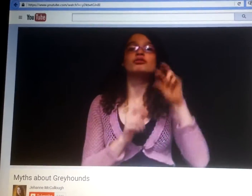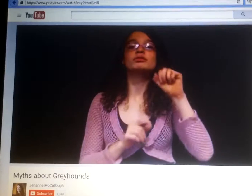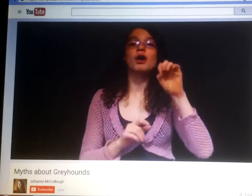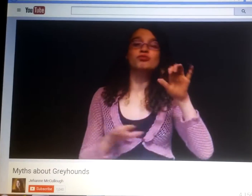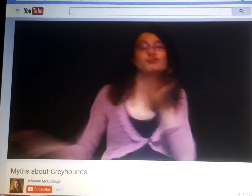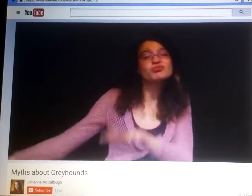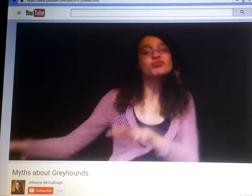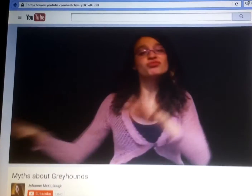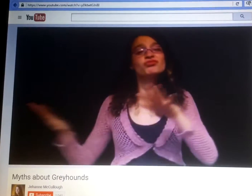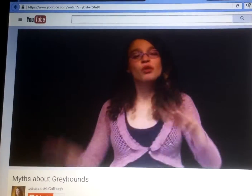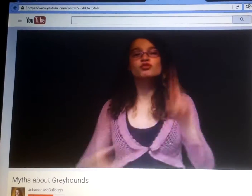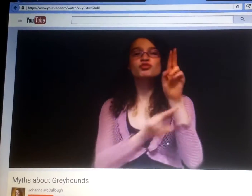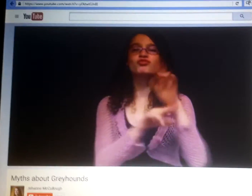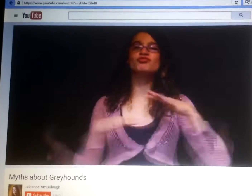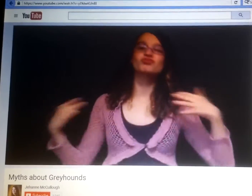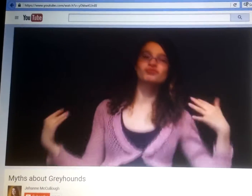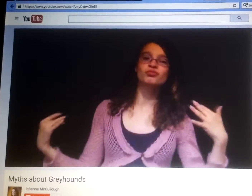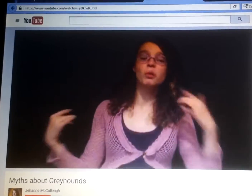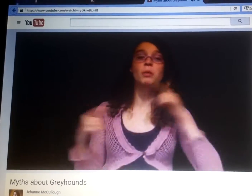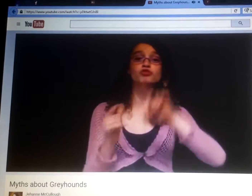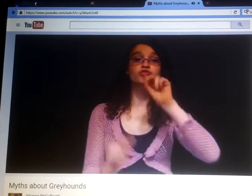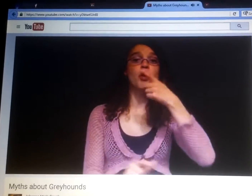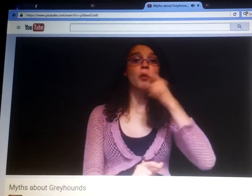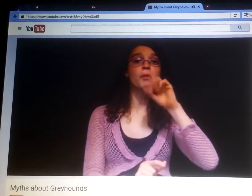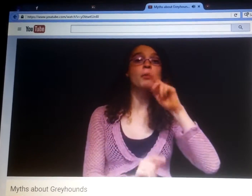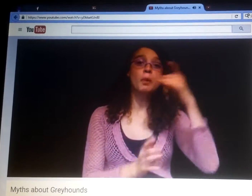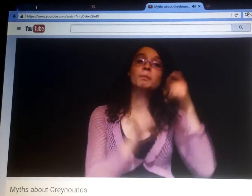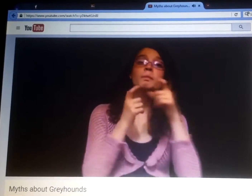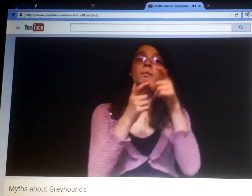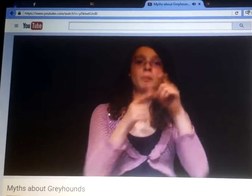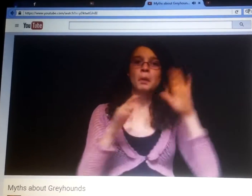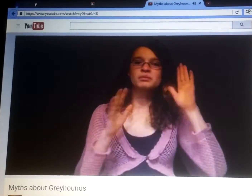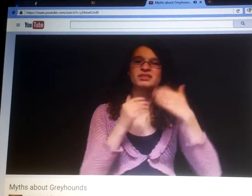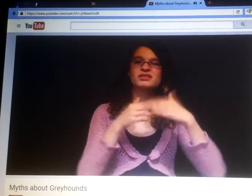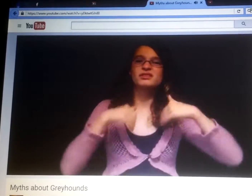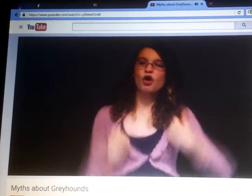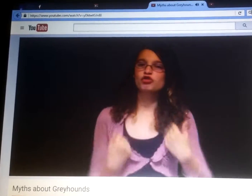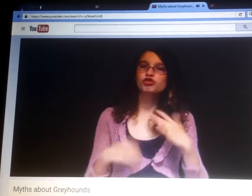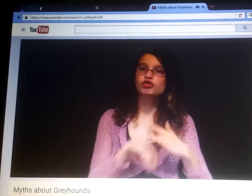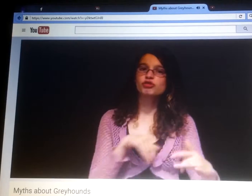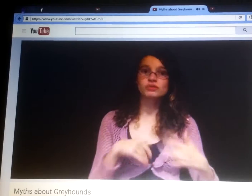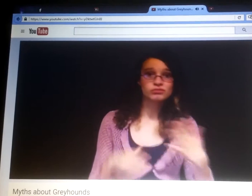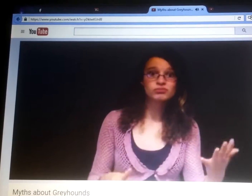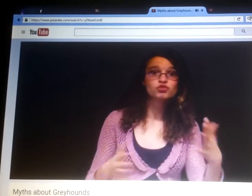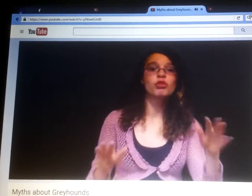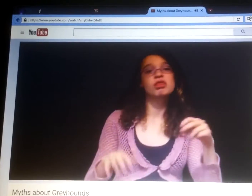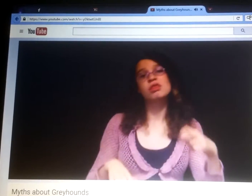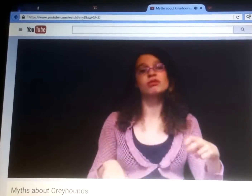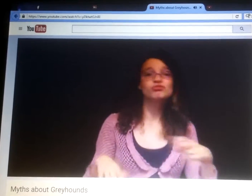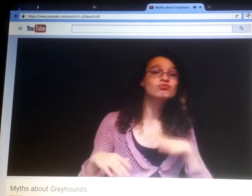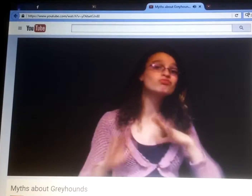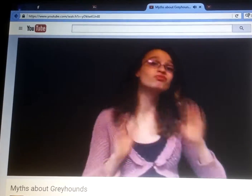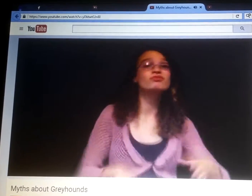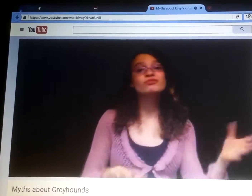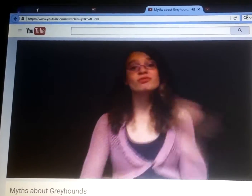the rest of the time was just spent relaxing. And so when you take them to run, they get tired very quickly, and